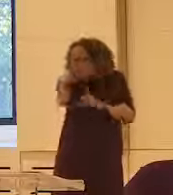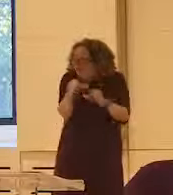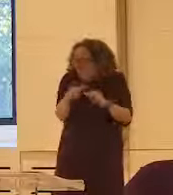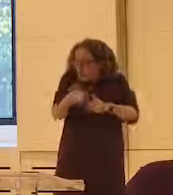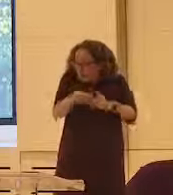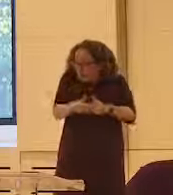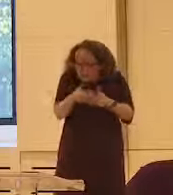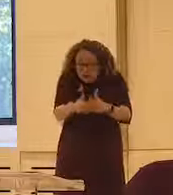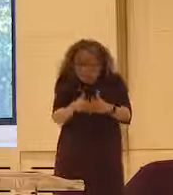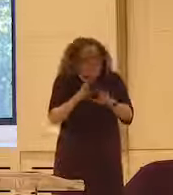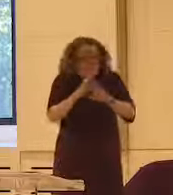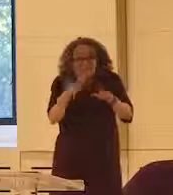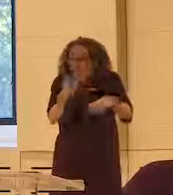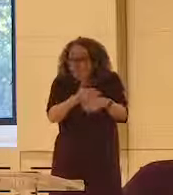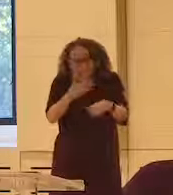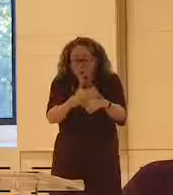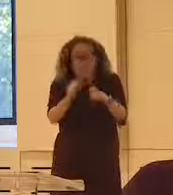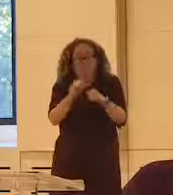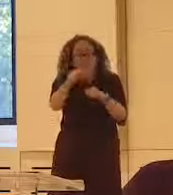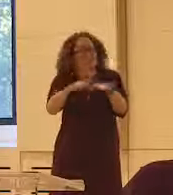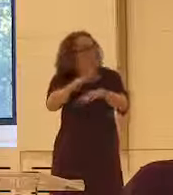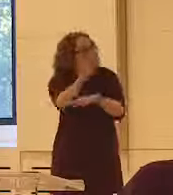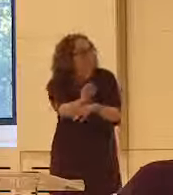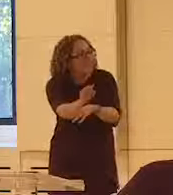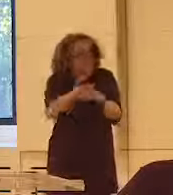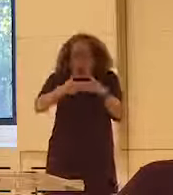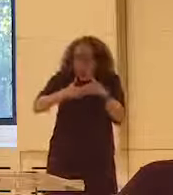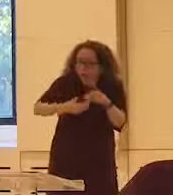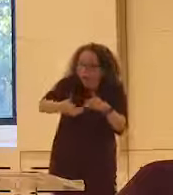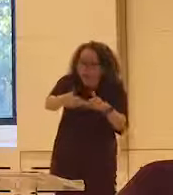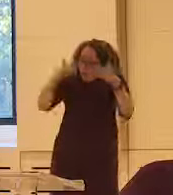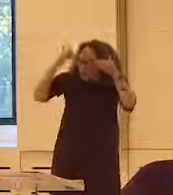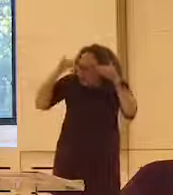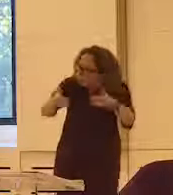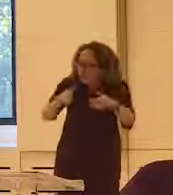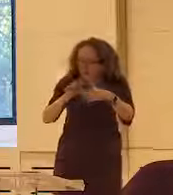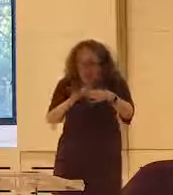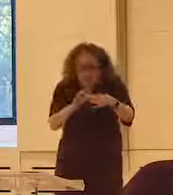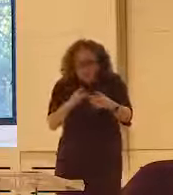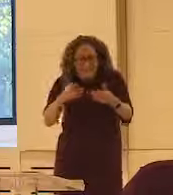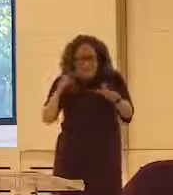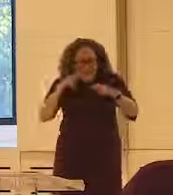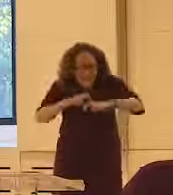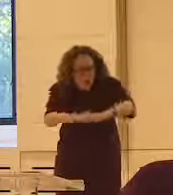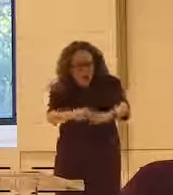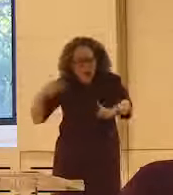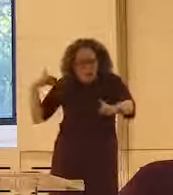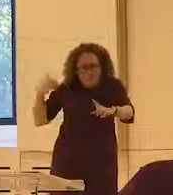it, just in short sessions. If it doesn't work, then that goes to step 3. So more